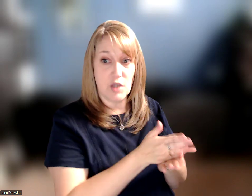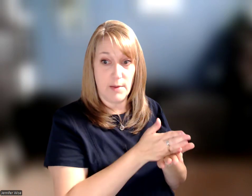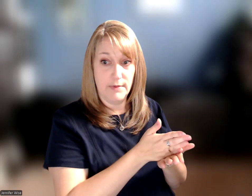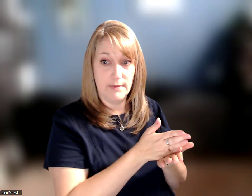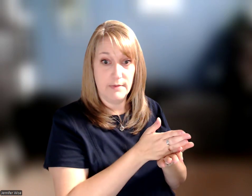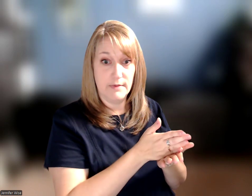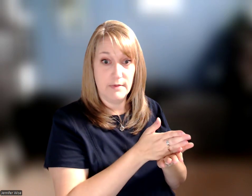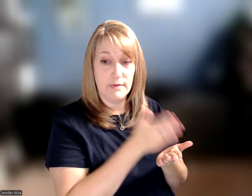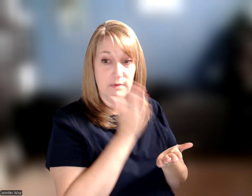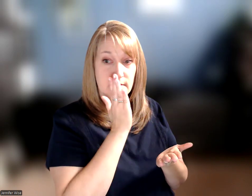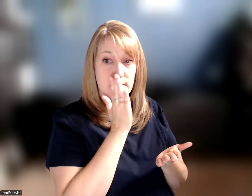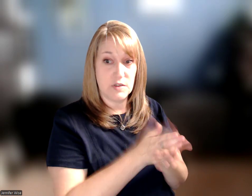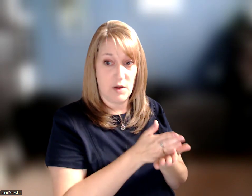stop, stop.